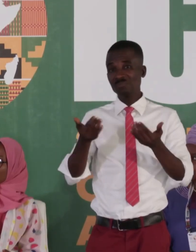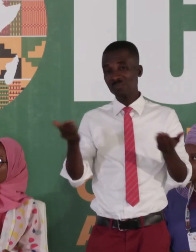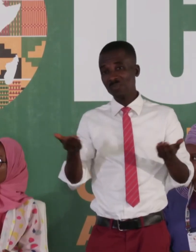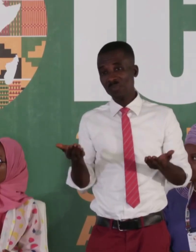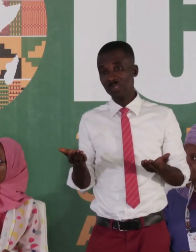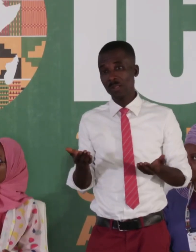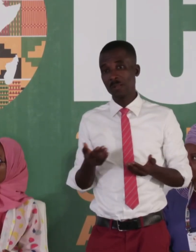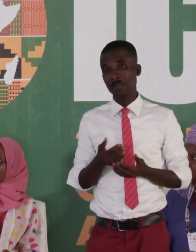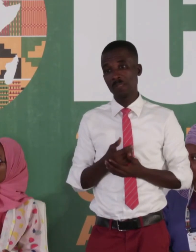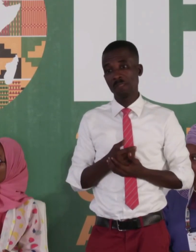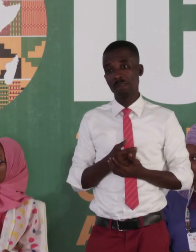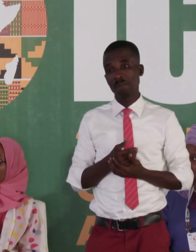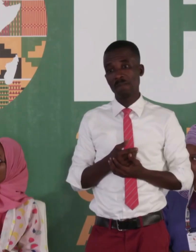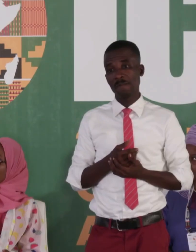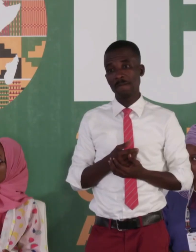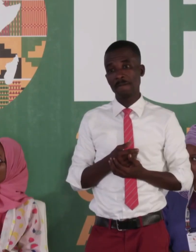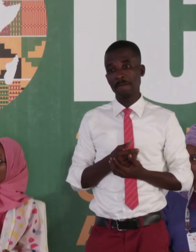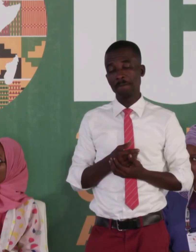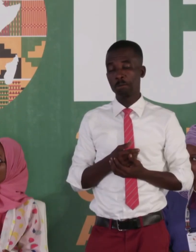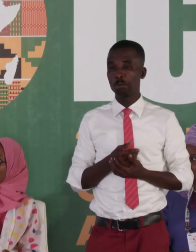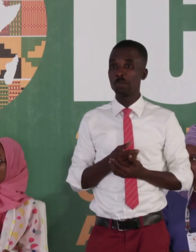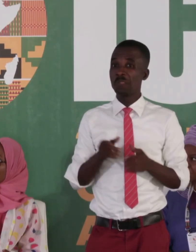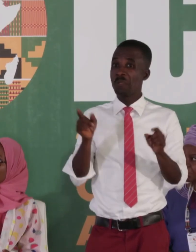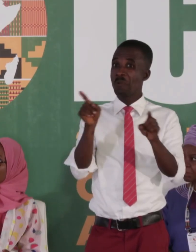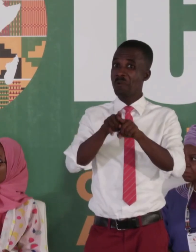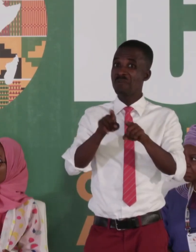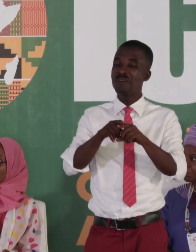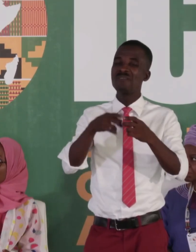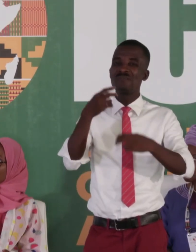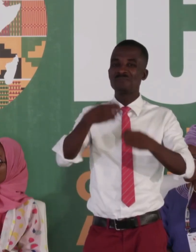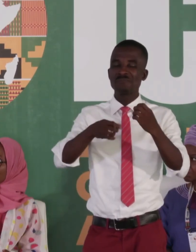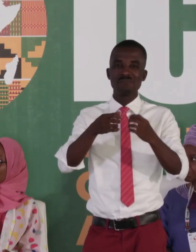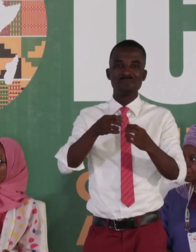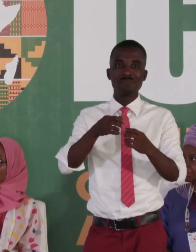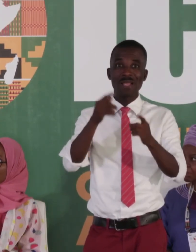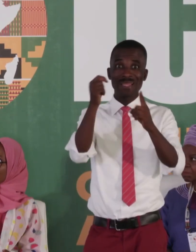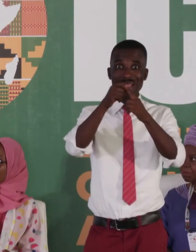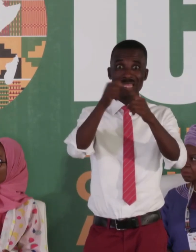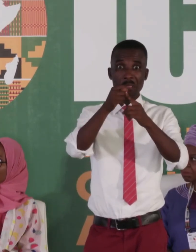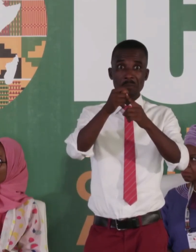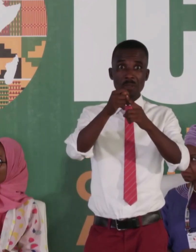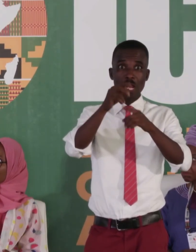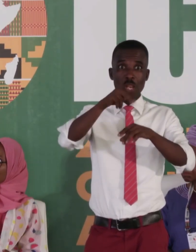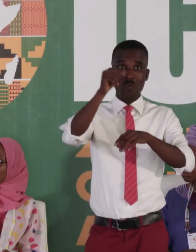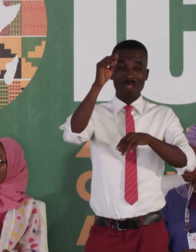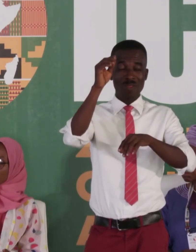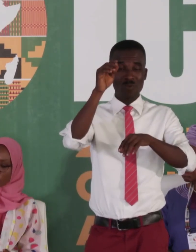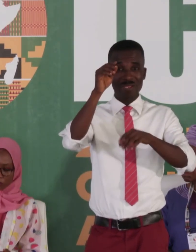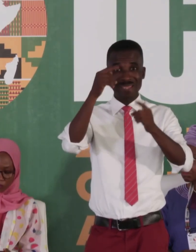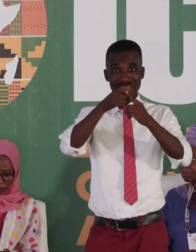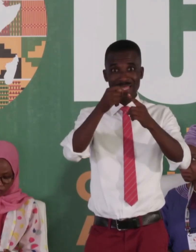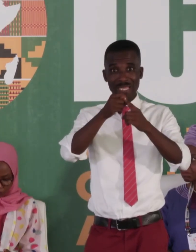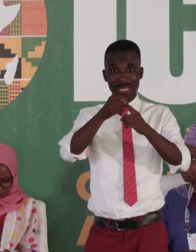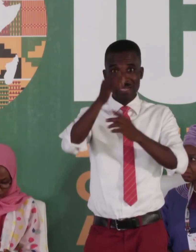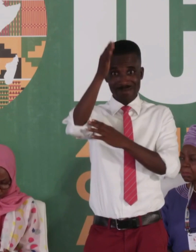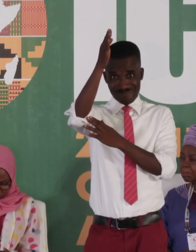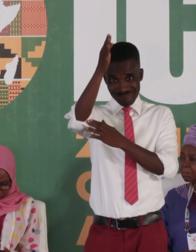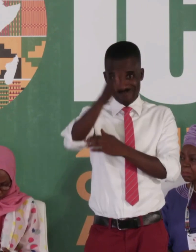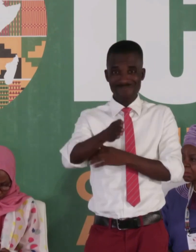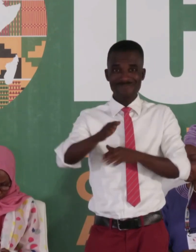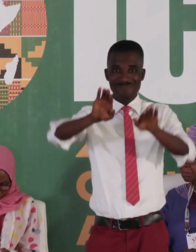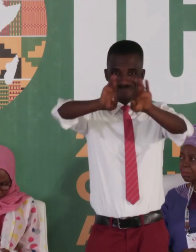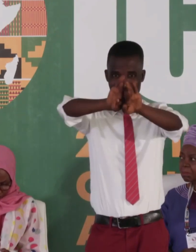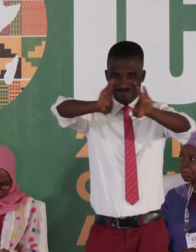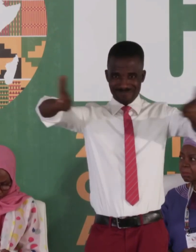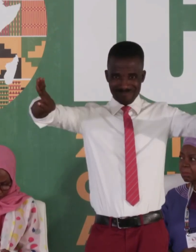Not done yet. And also there was division in the town. There were the fielding factions were